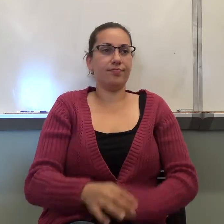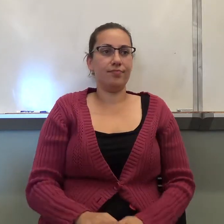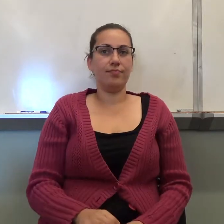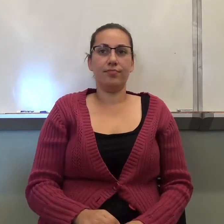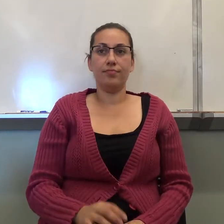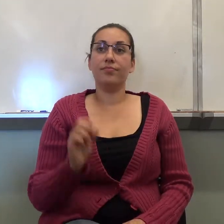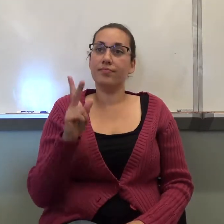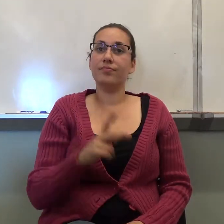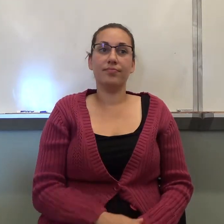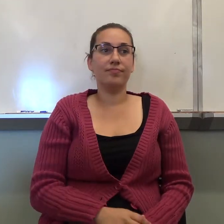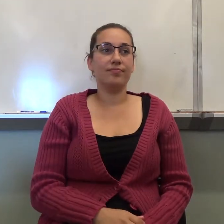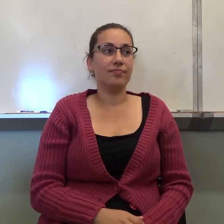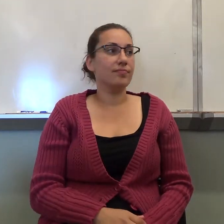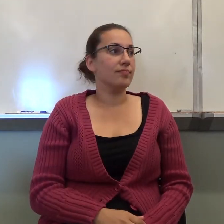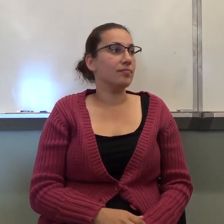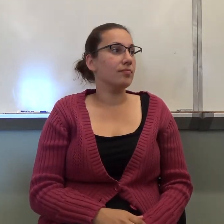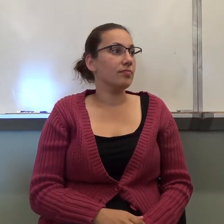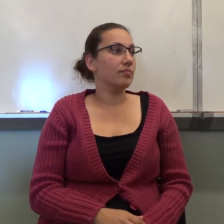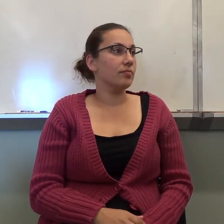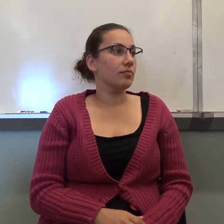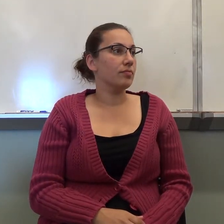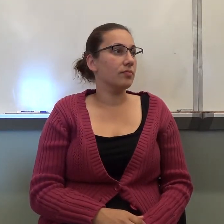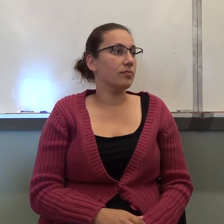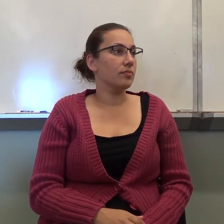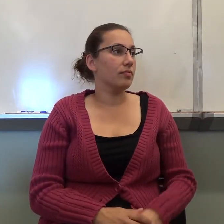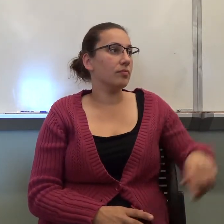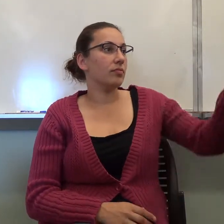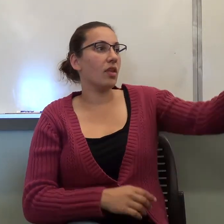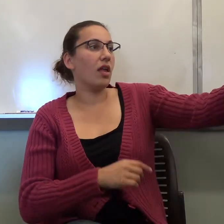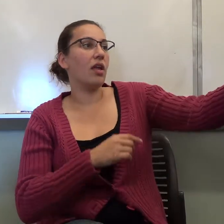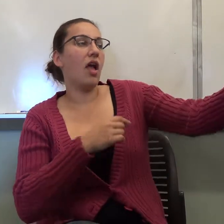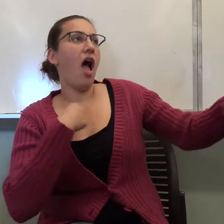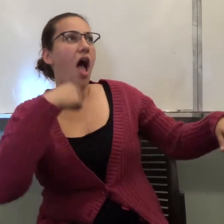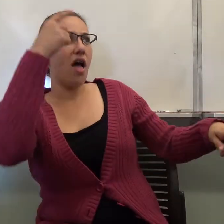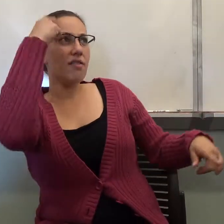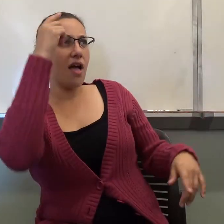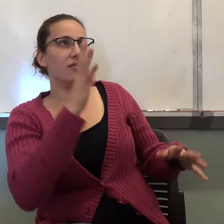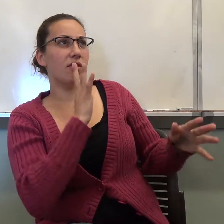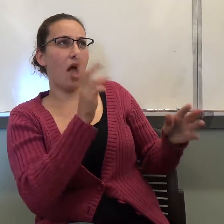what -A squared, like -A was the number